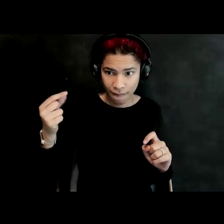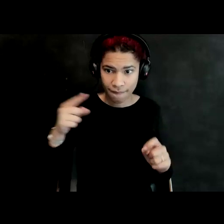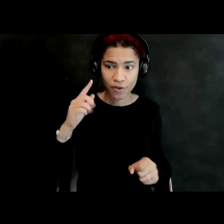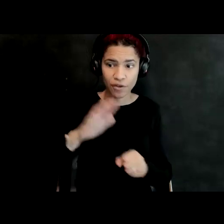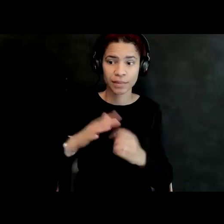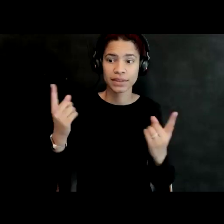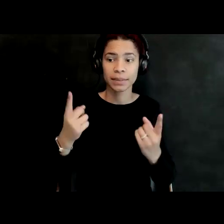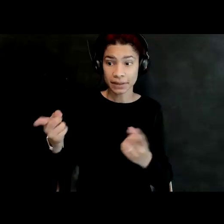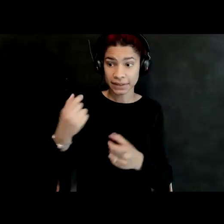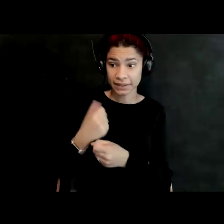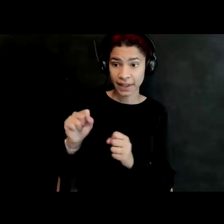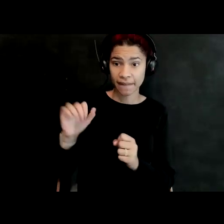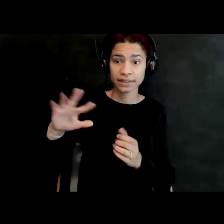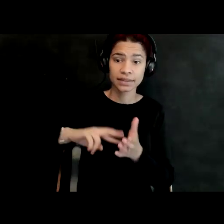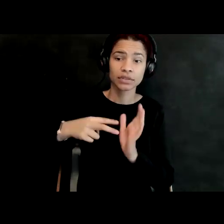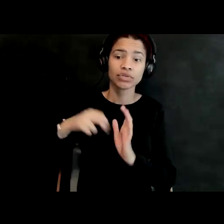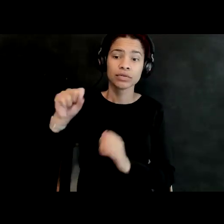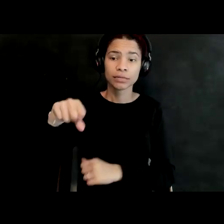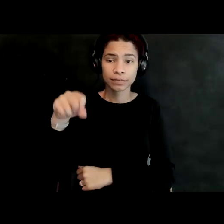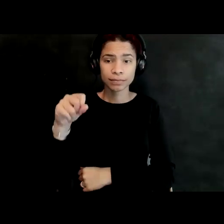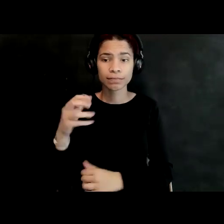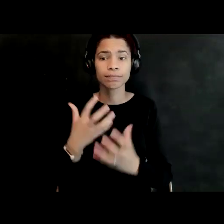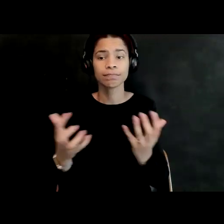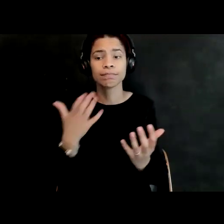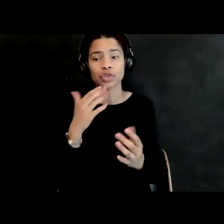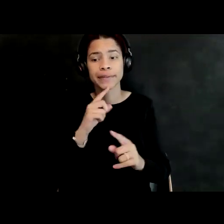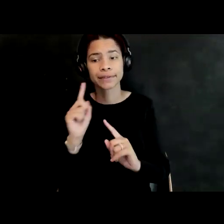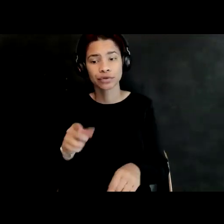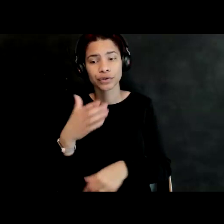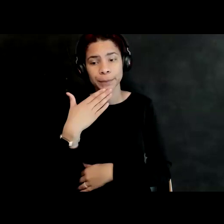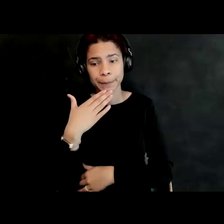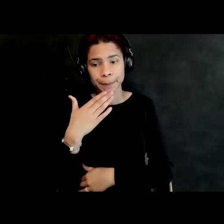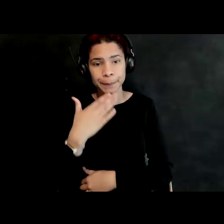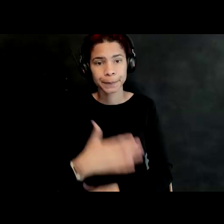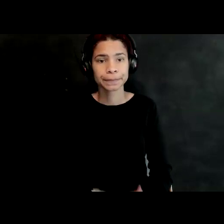How safe is he? What's his intention? Yep. Lots of good answers, everybody. Thank you.